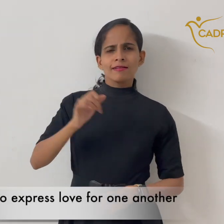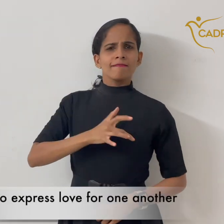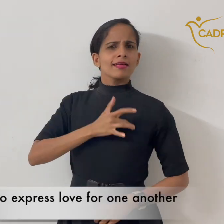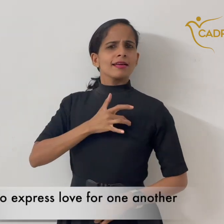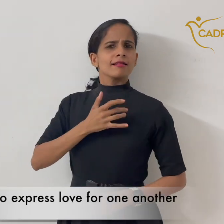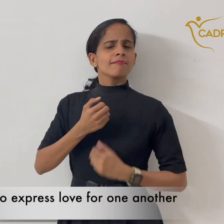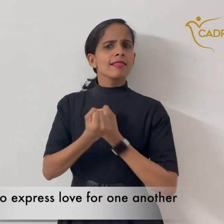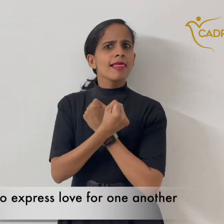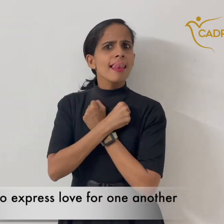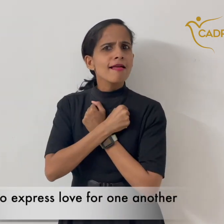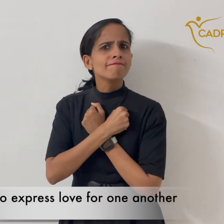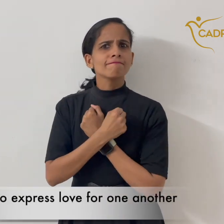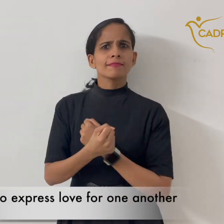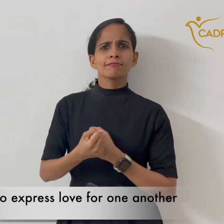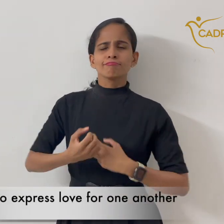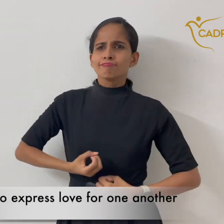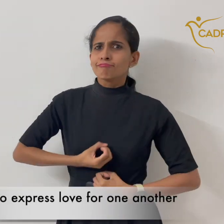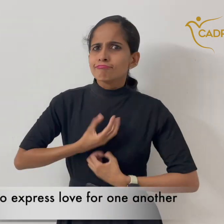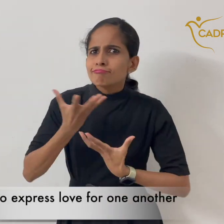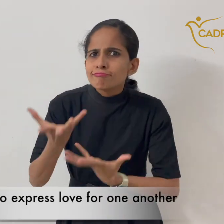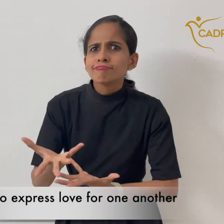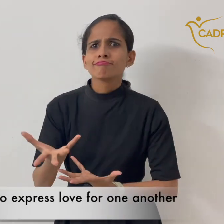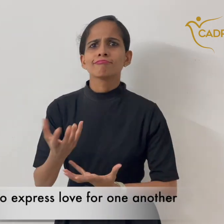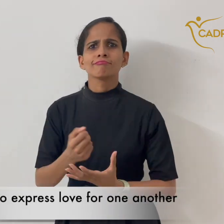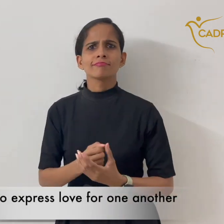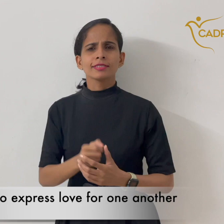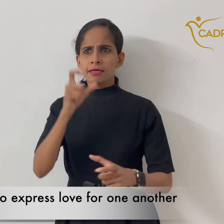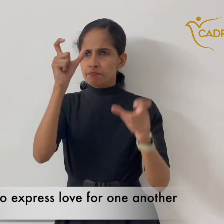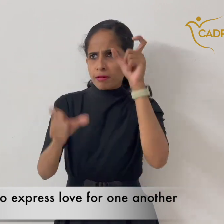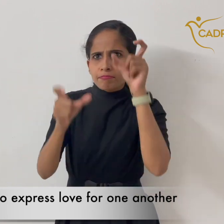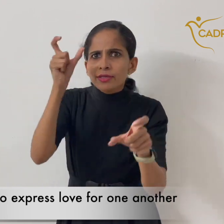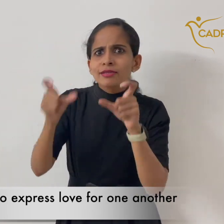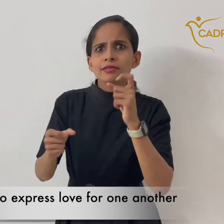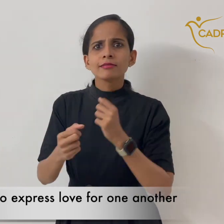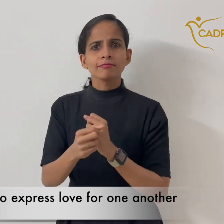This is a day to express love for one another.